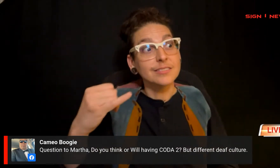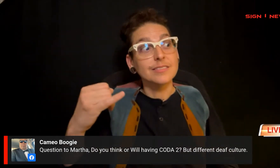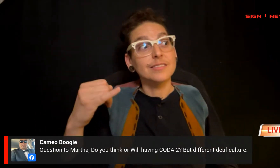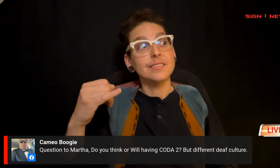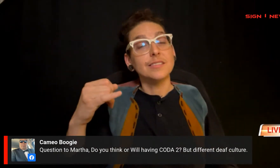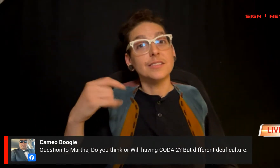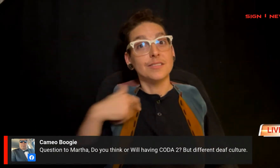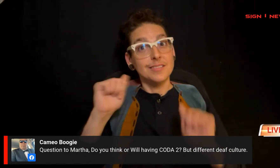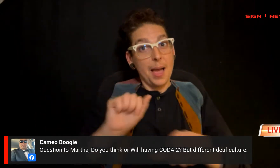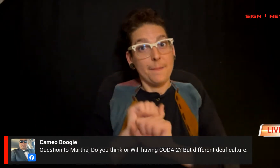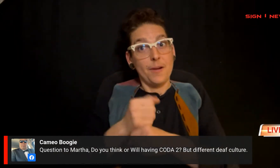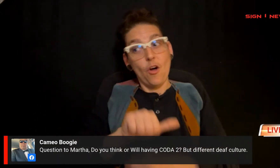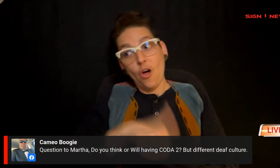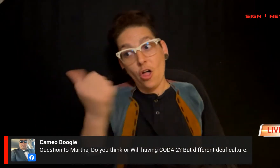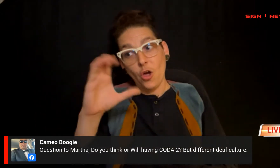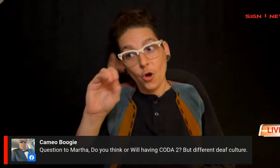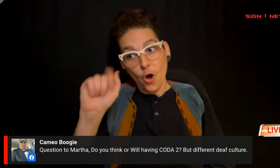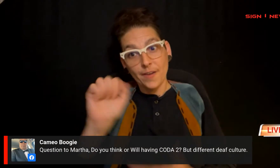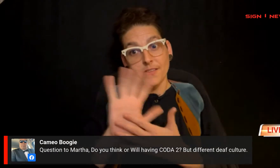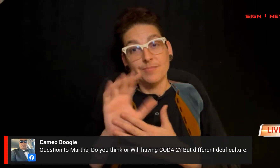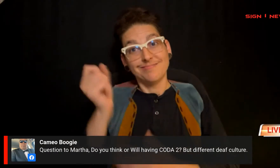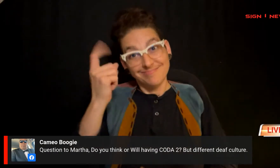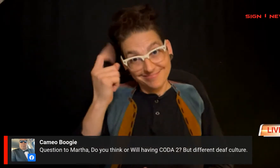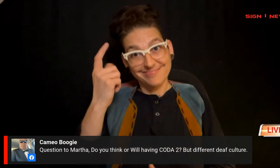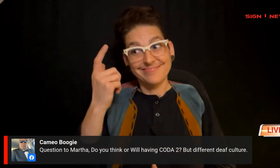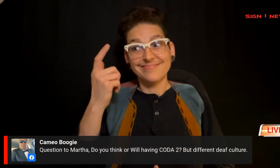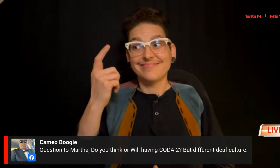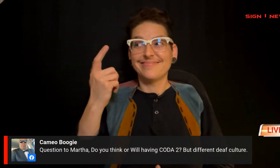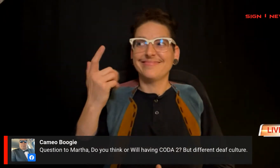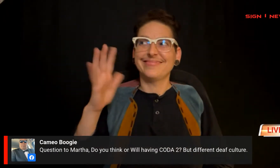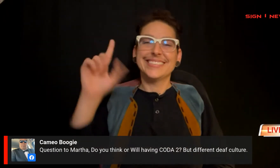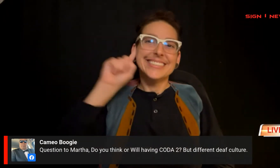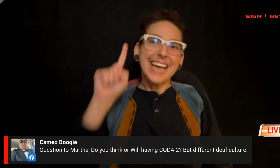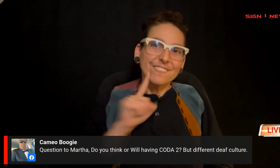I think it's a good idea to make another Coda